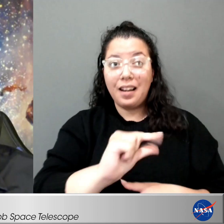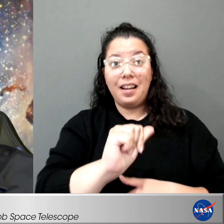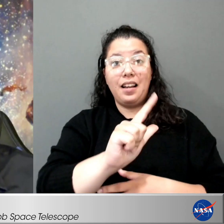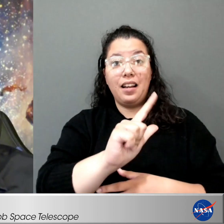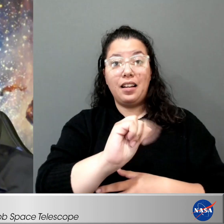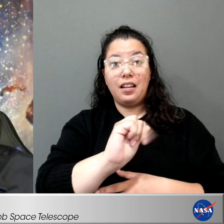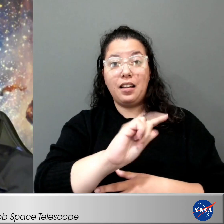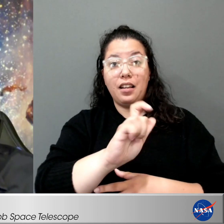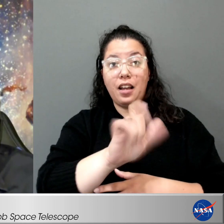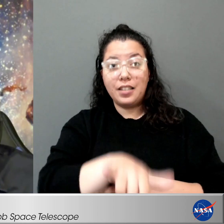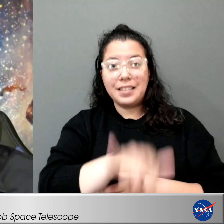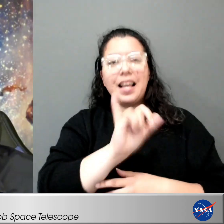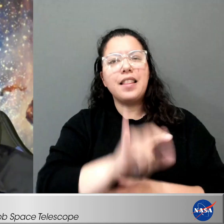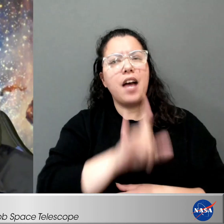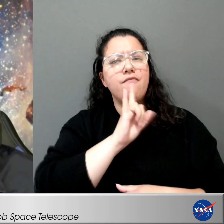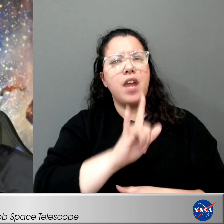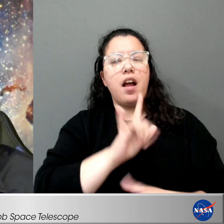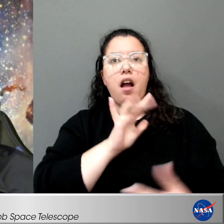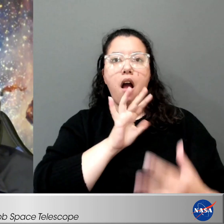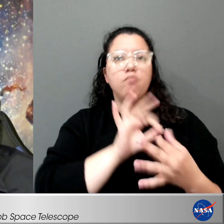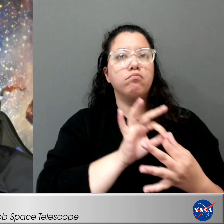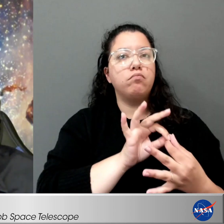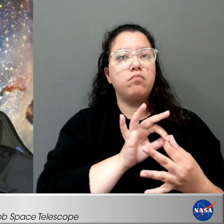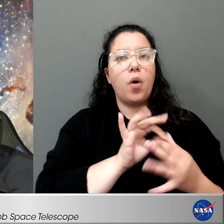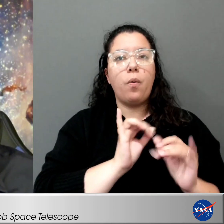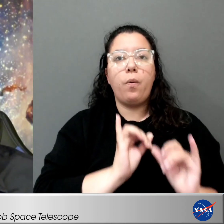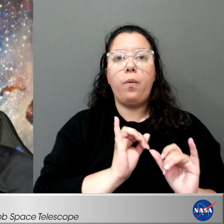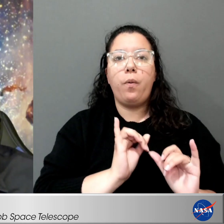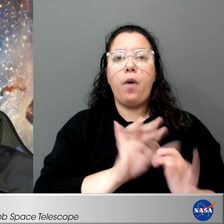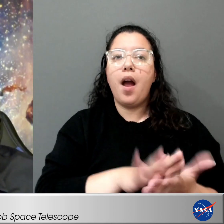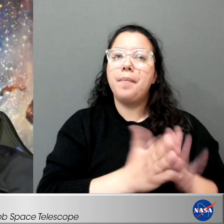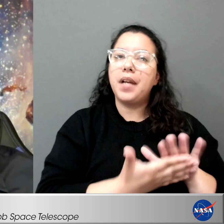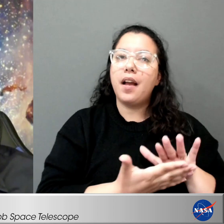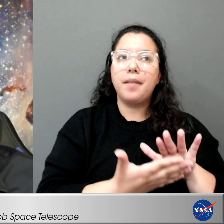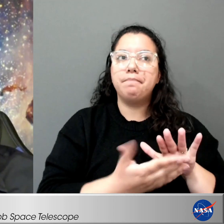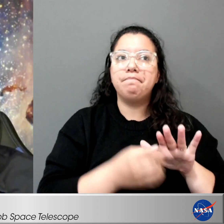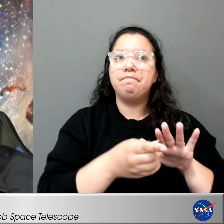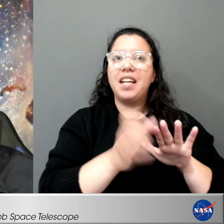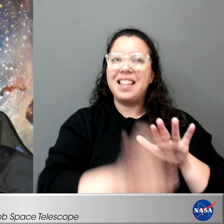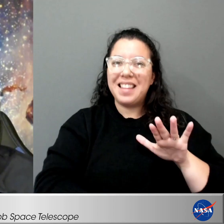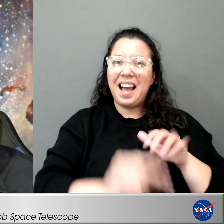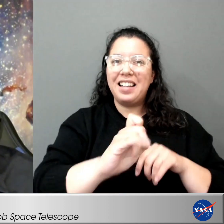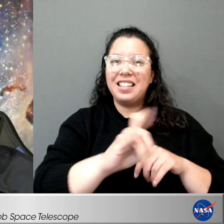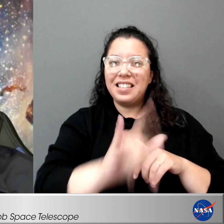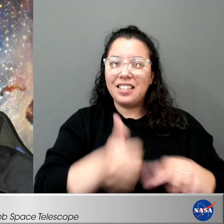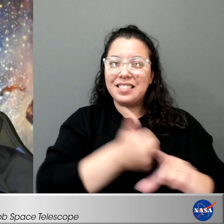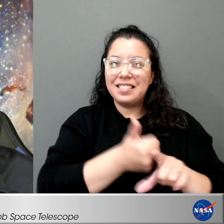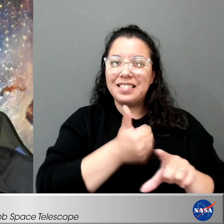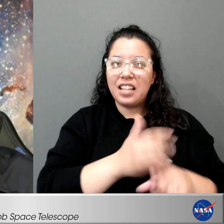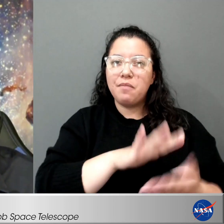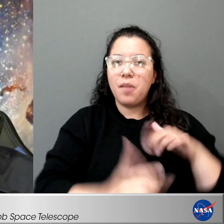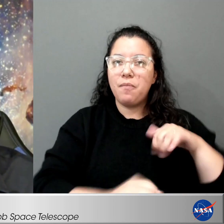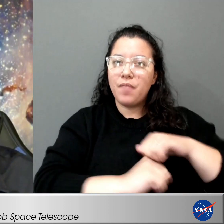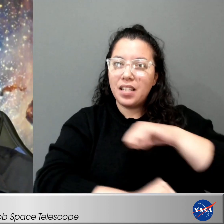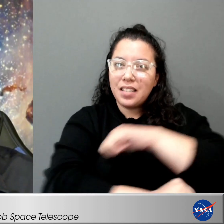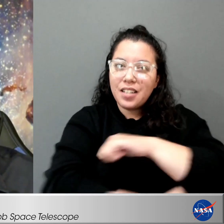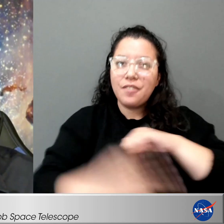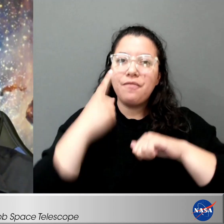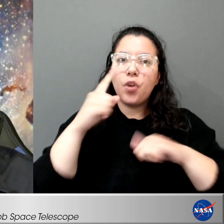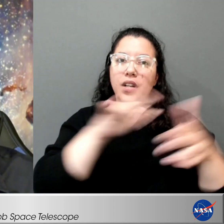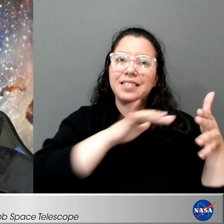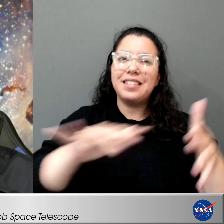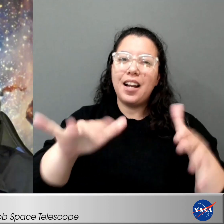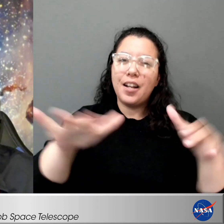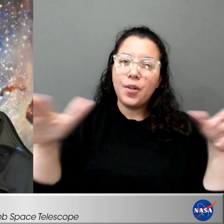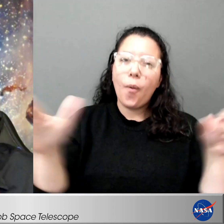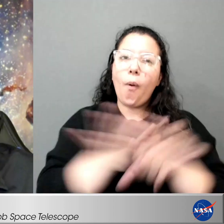to me, since they're really the building blocks of whatever it is we see in the universe out to the very largest distances. So I've been